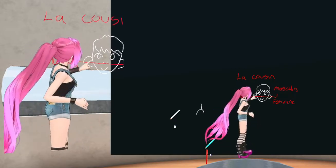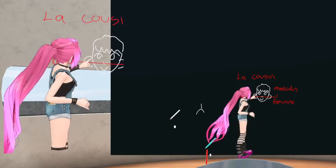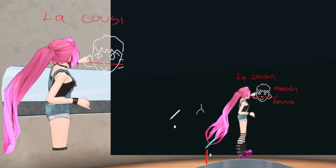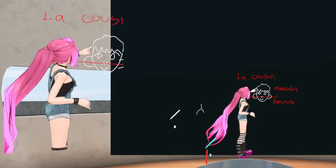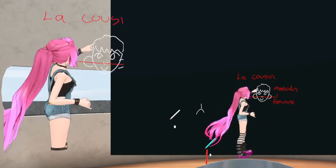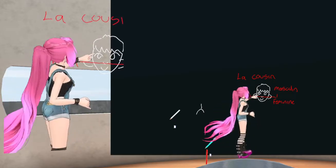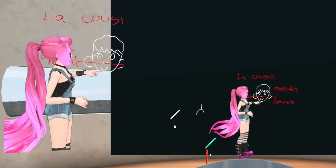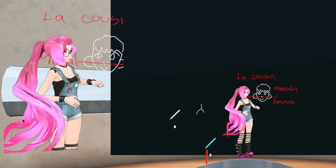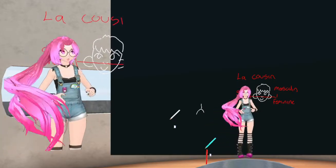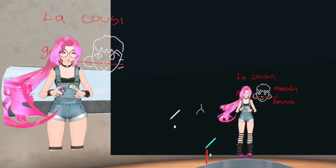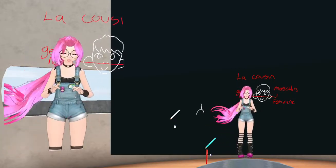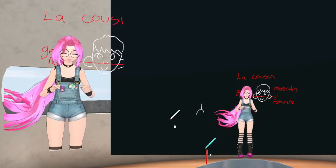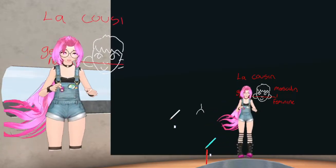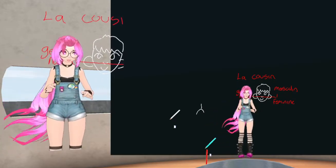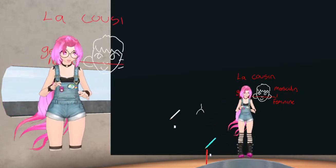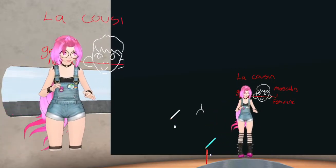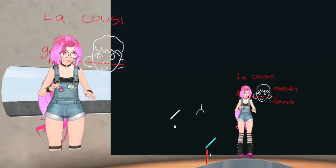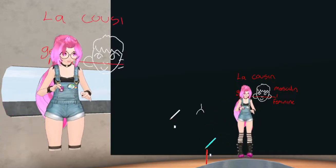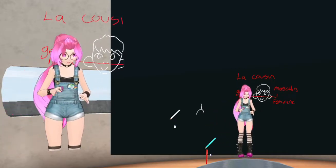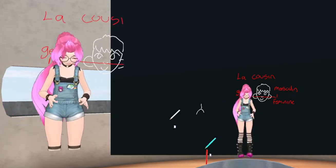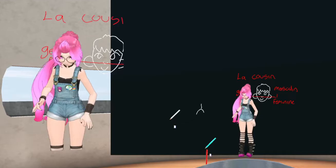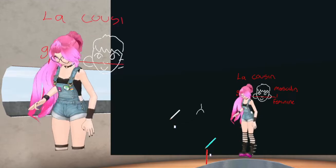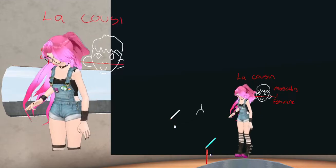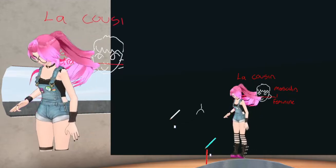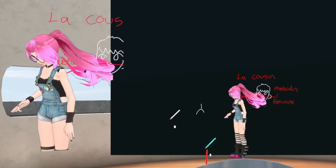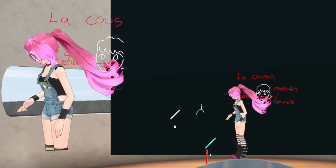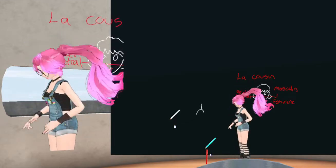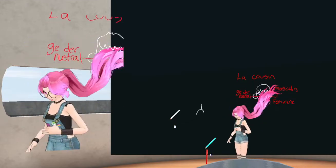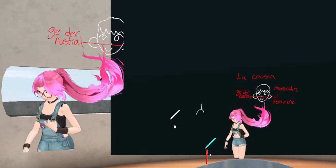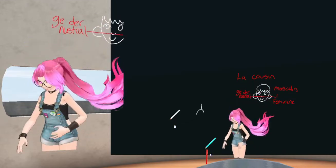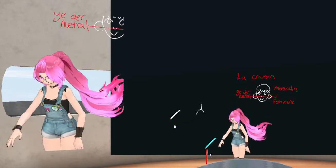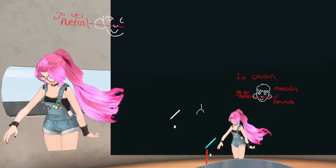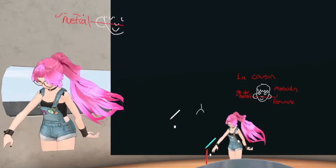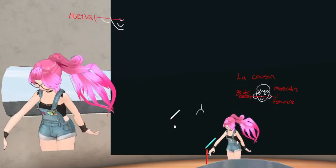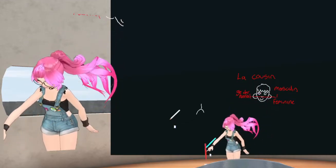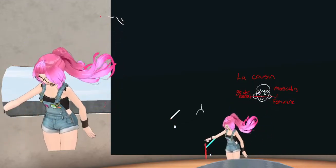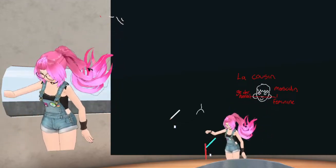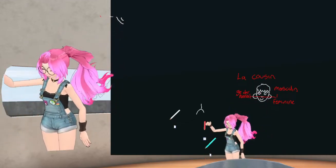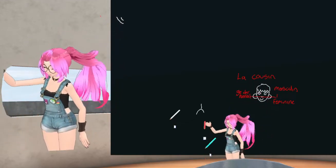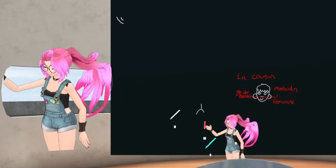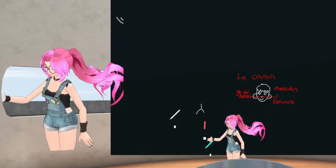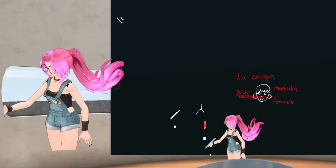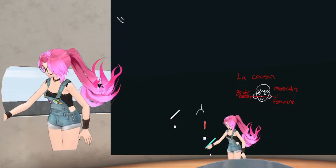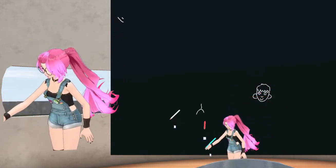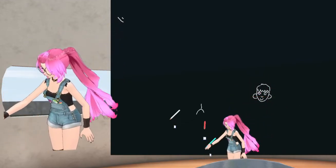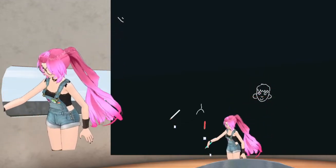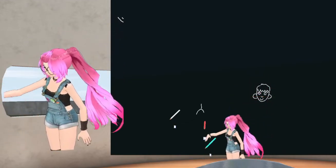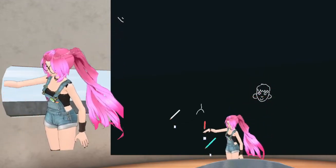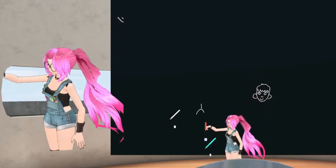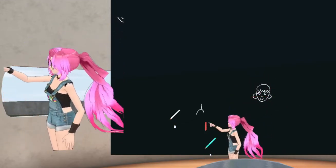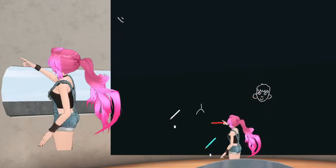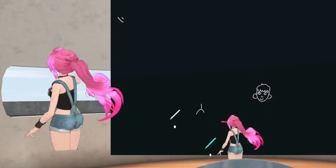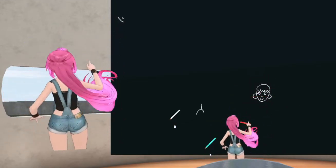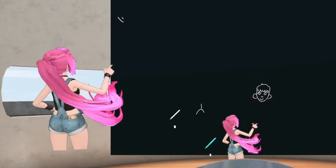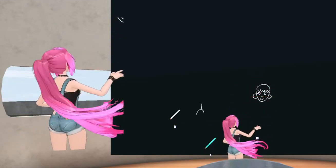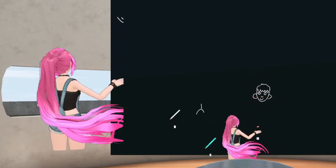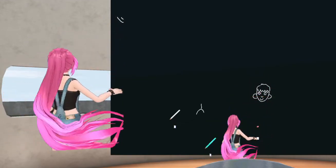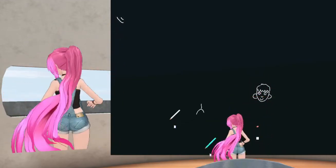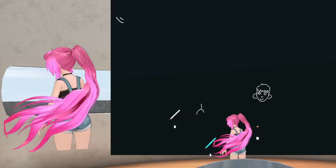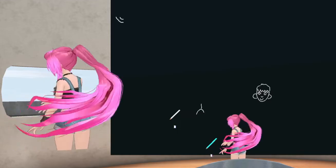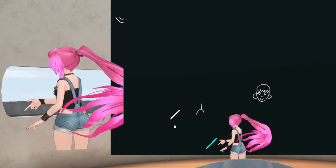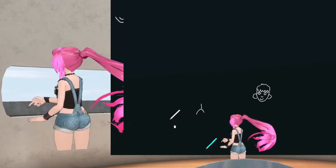these genders, so that way when you're describing somebody, they can get a picture of what they look like. Okay, so here we go.